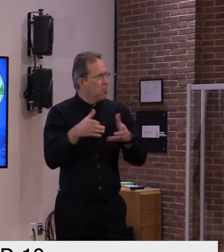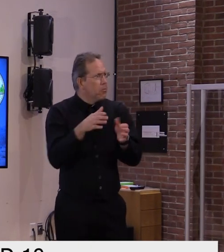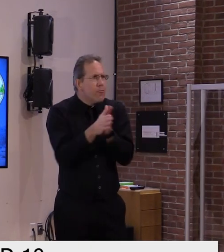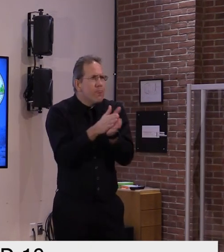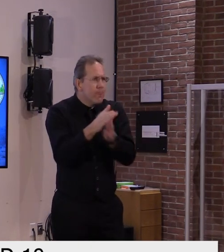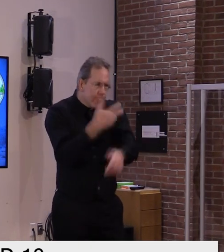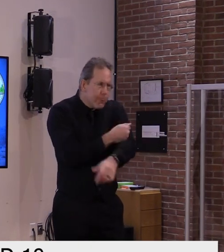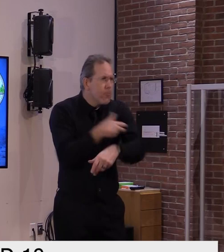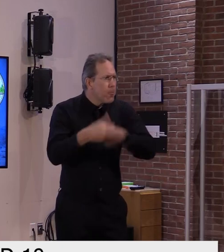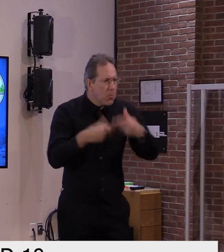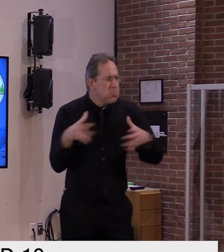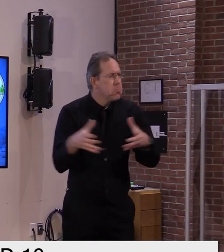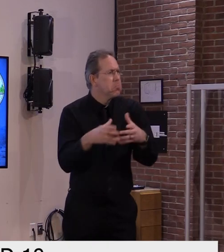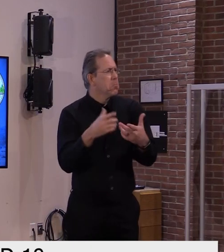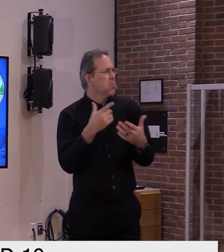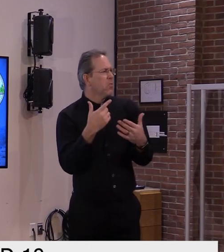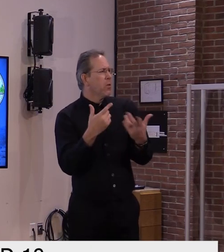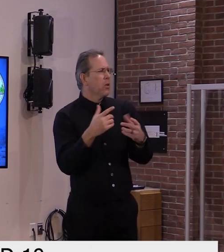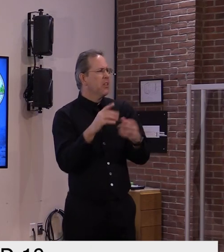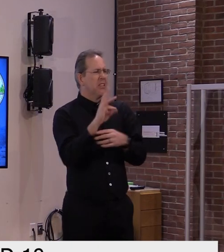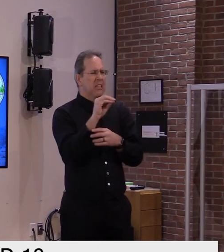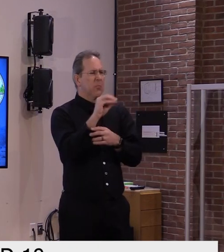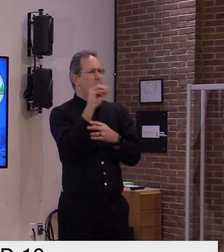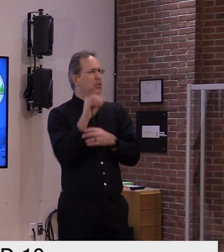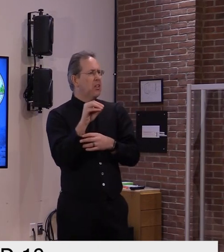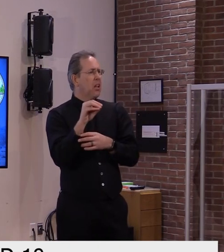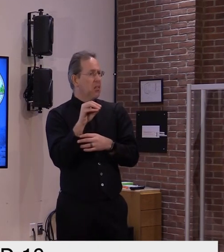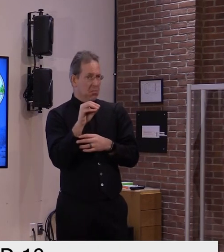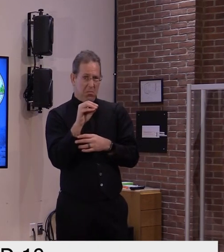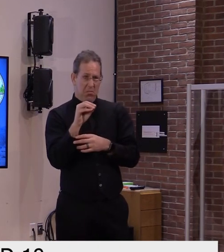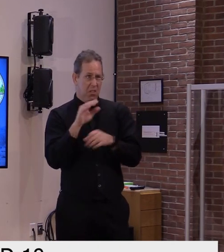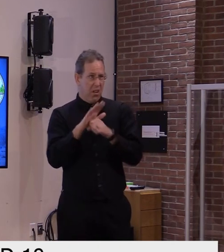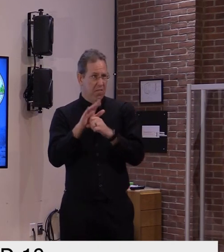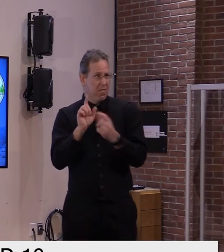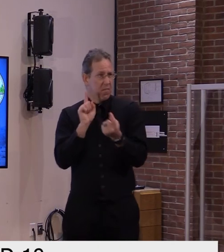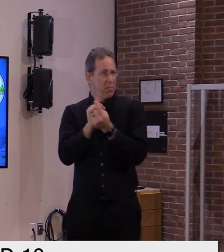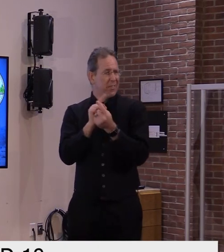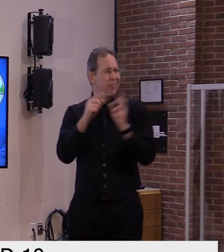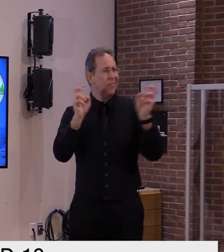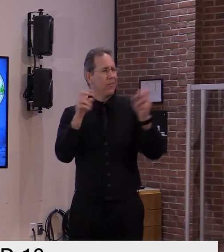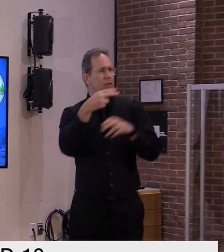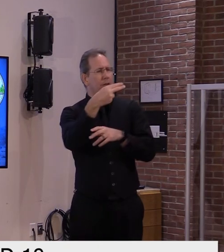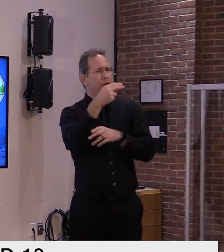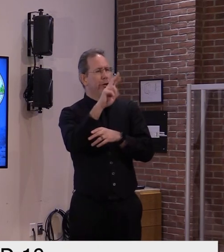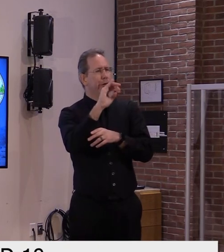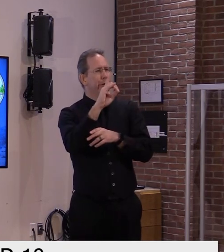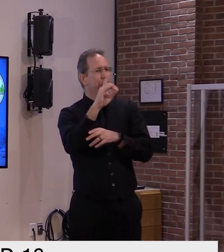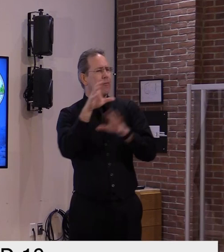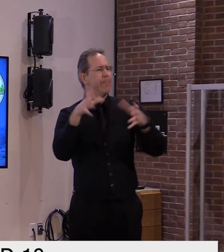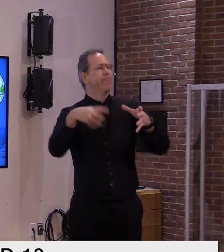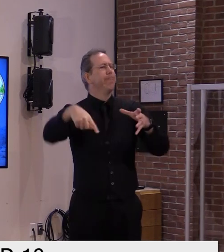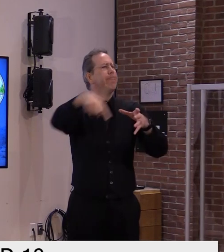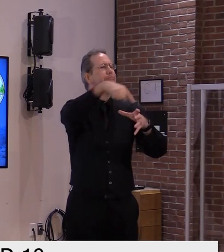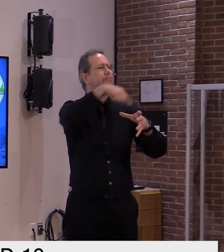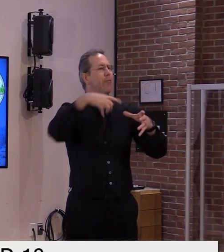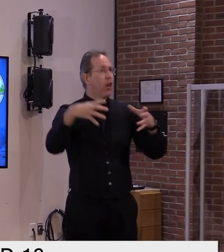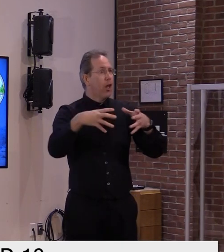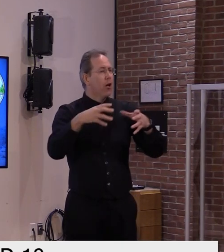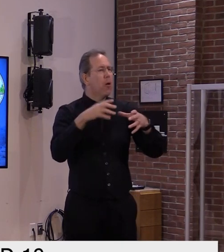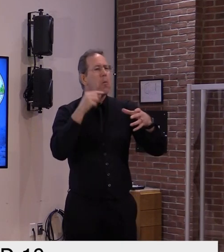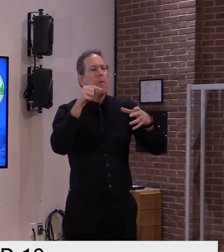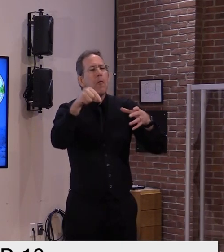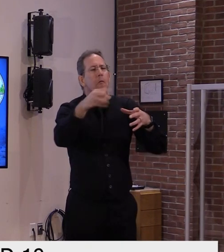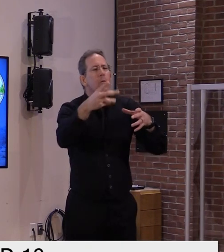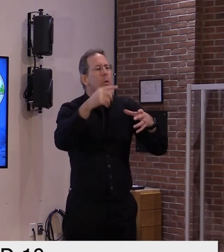is in the mid-60s, what we've seen already is there are healthcare workers who have waited to the end of this